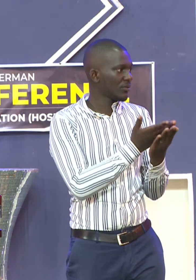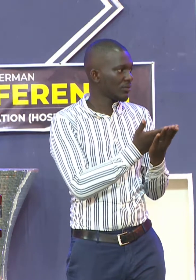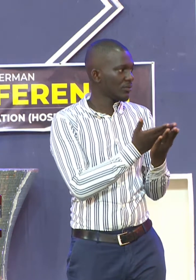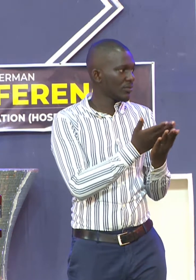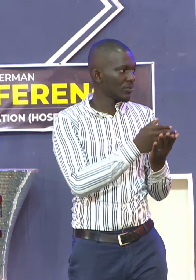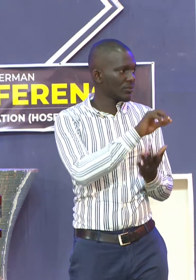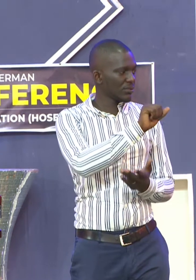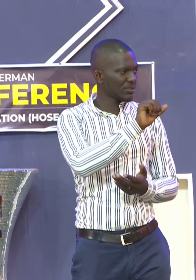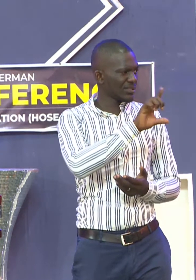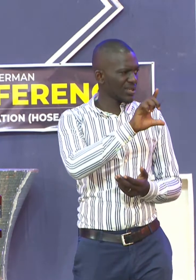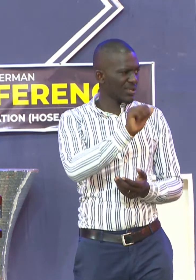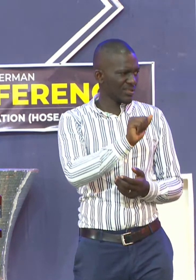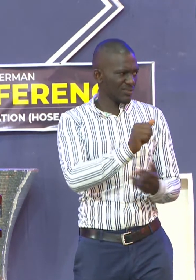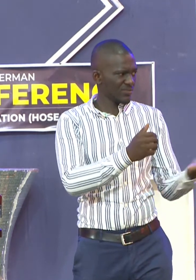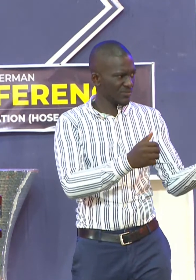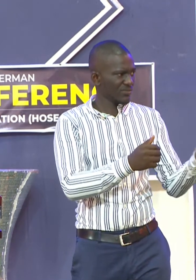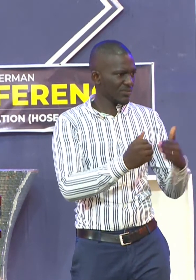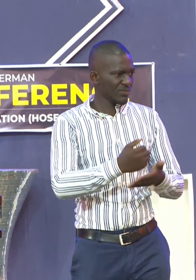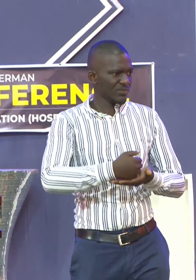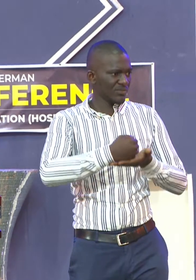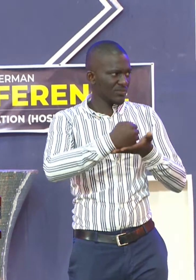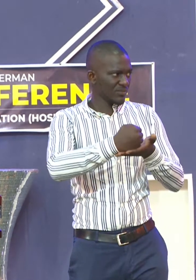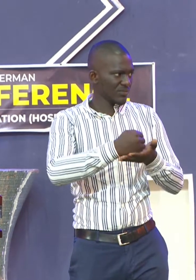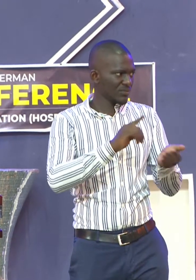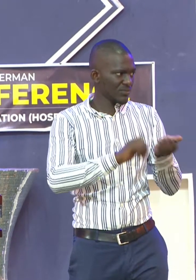Njala tutuleko wansi mikwano gyange. We can take our seats.